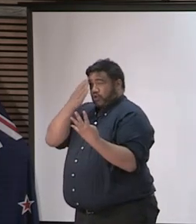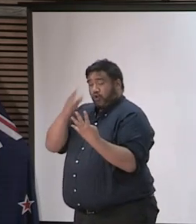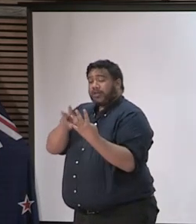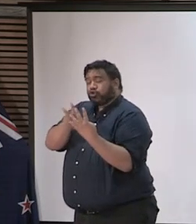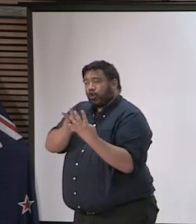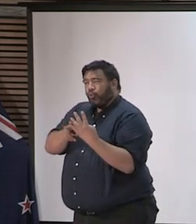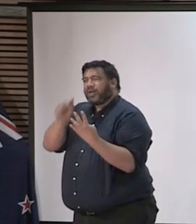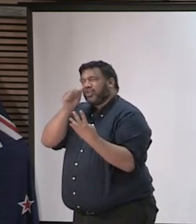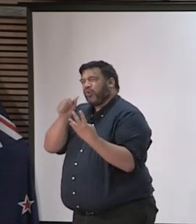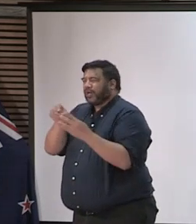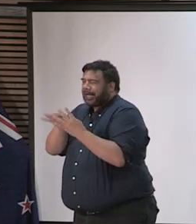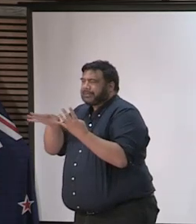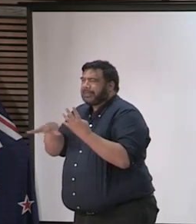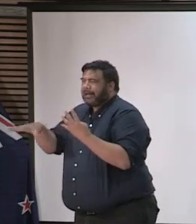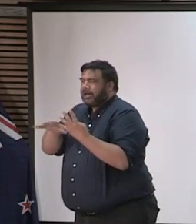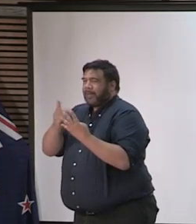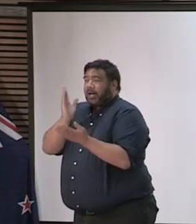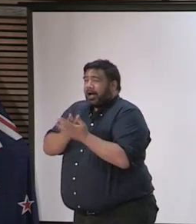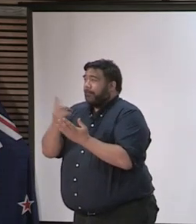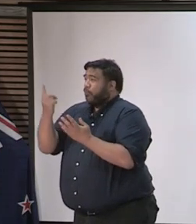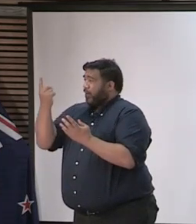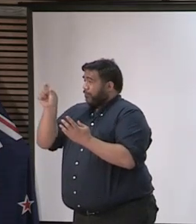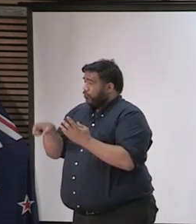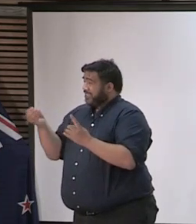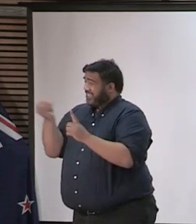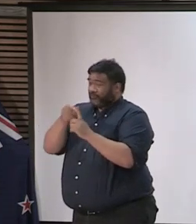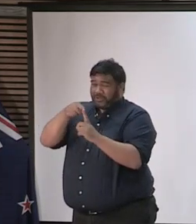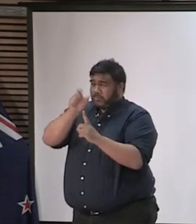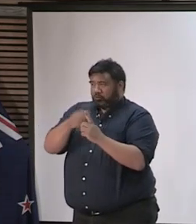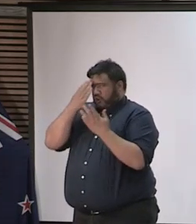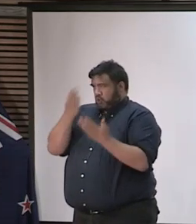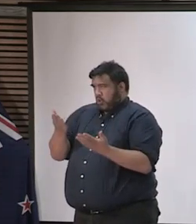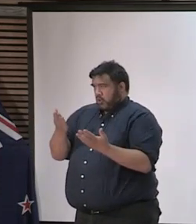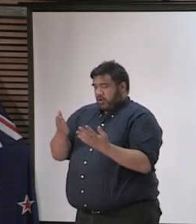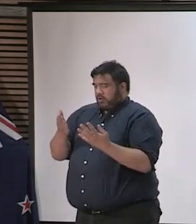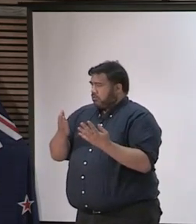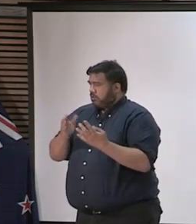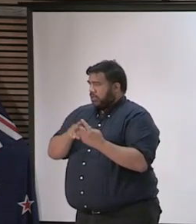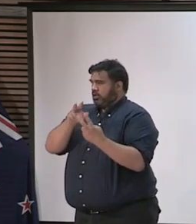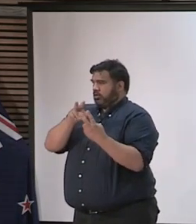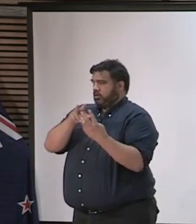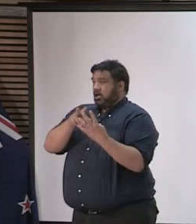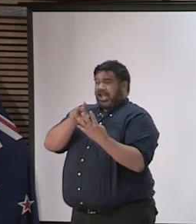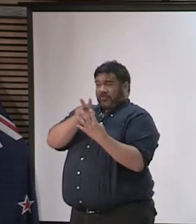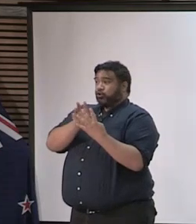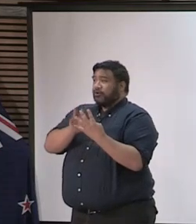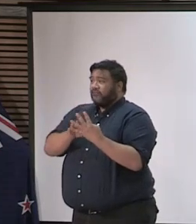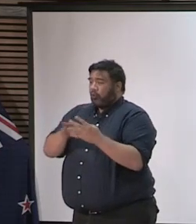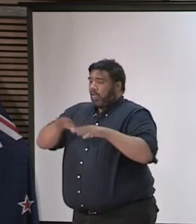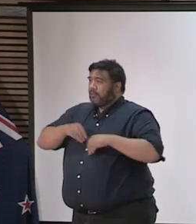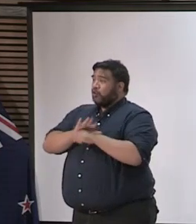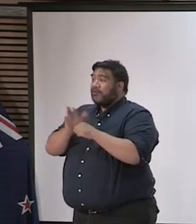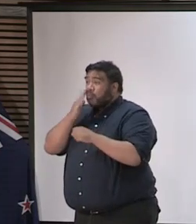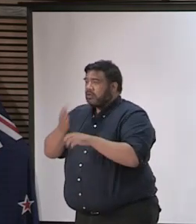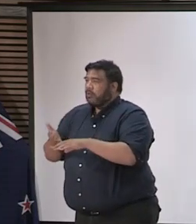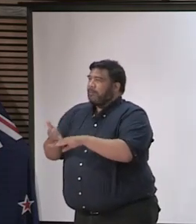actually was first got, and it predated actually the lockdown. So there's increasingly encouraging